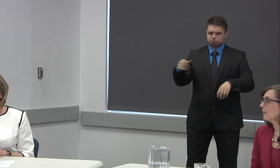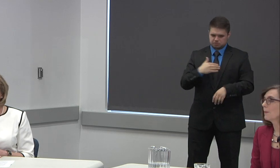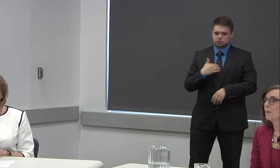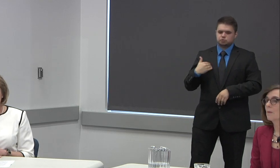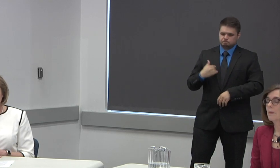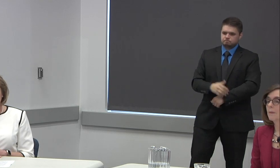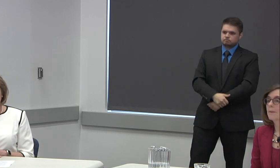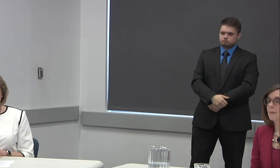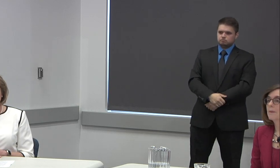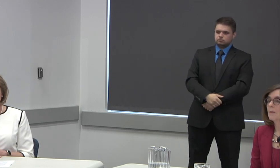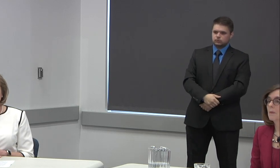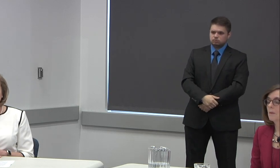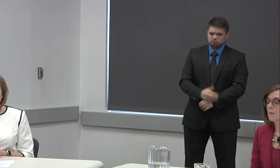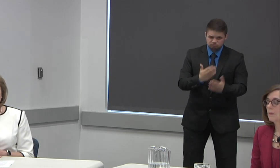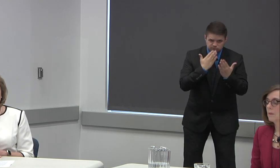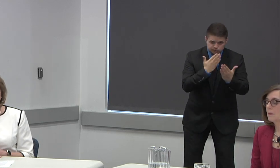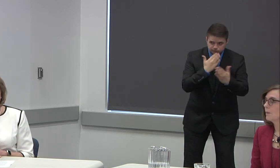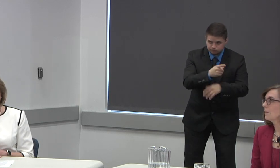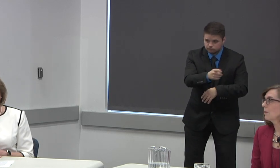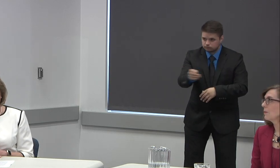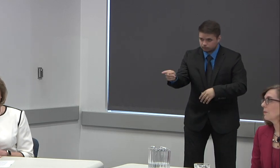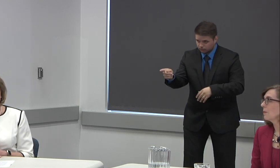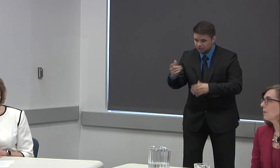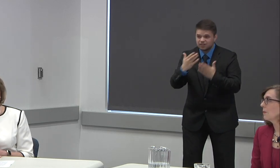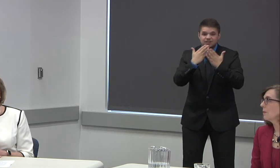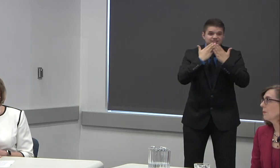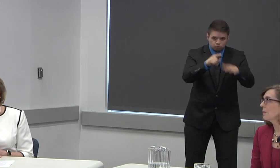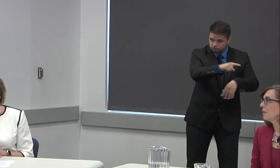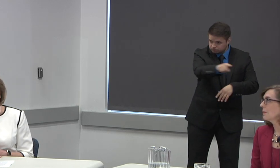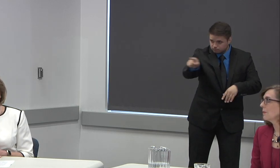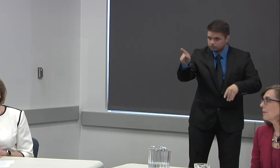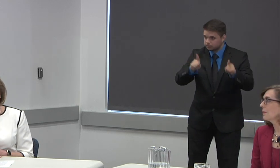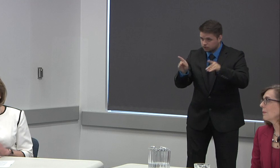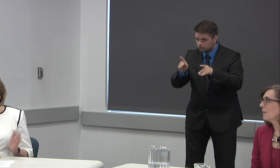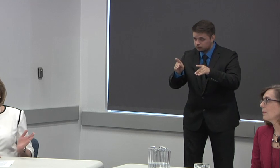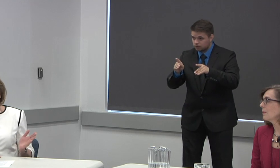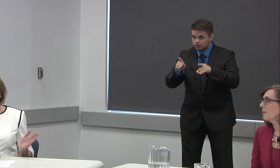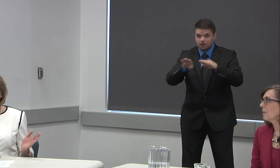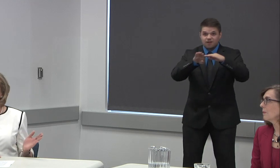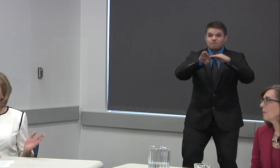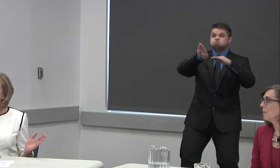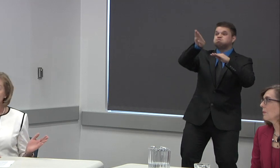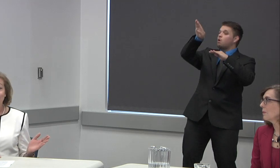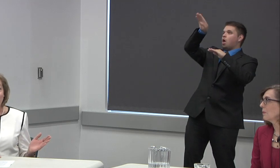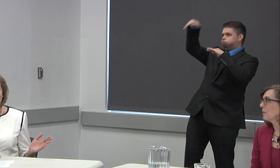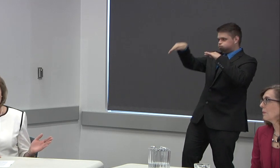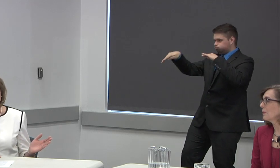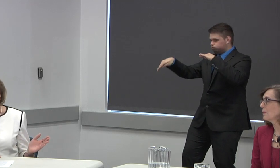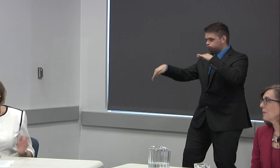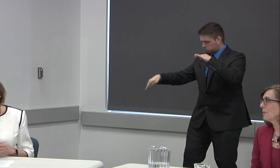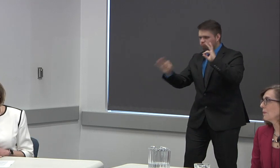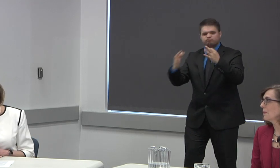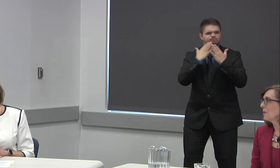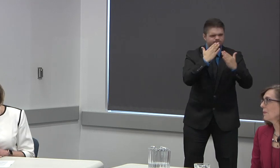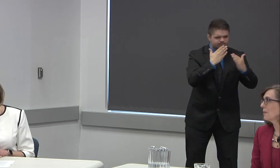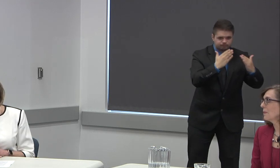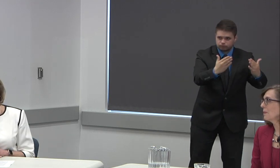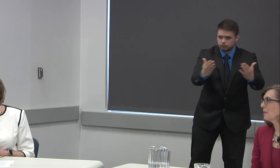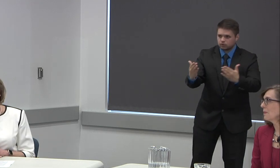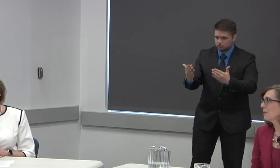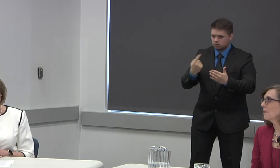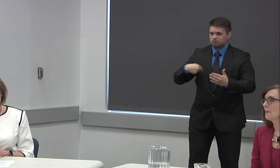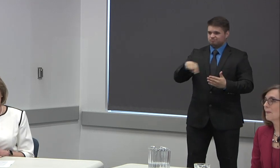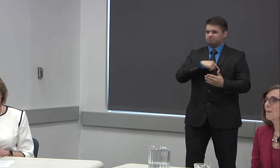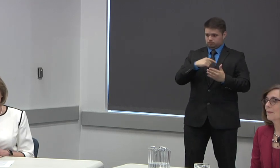Oregonians for helping flatten the curve of COVID-19. I stood in this same room on March 16th